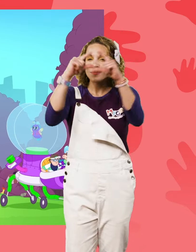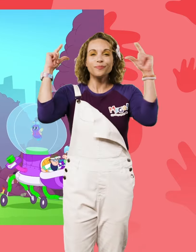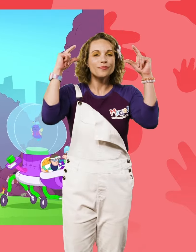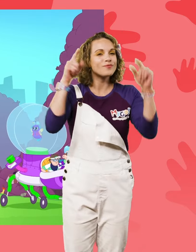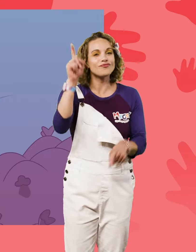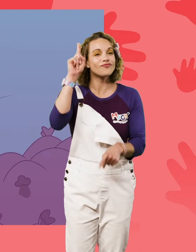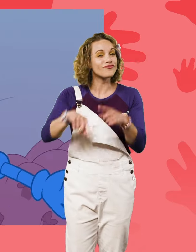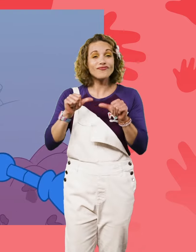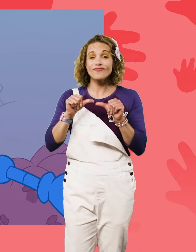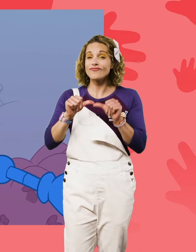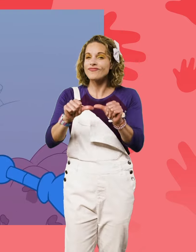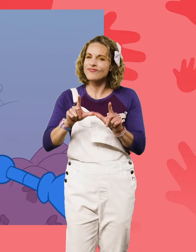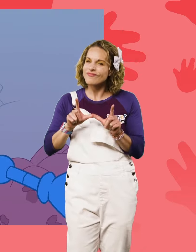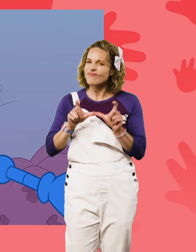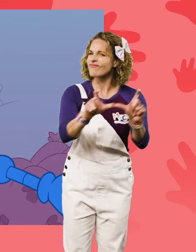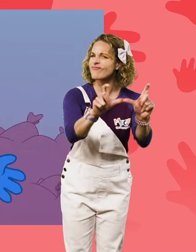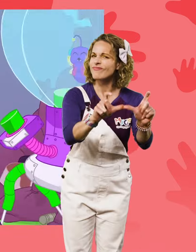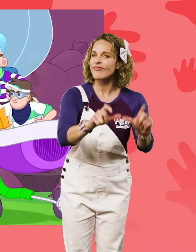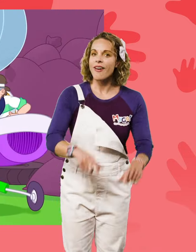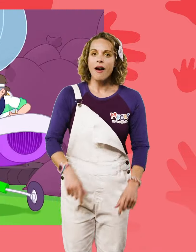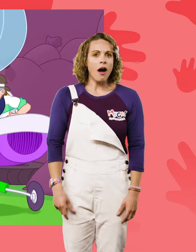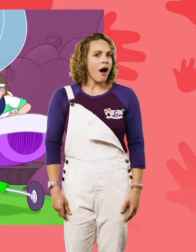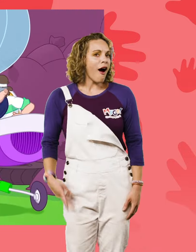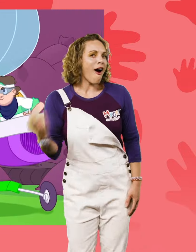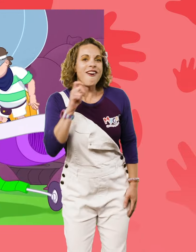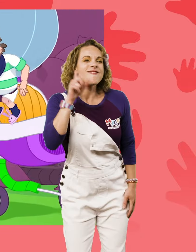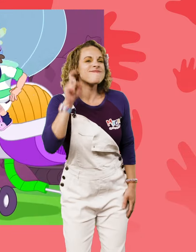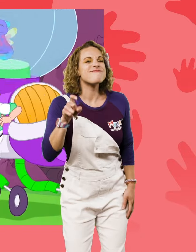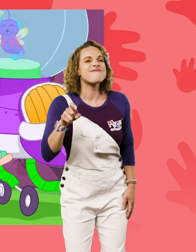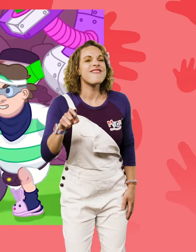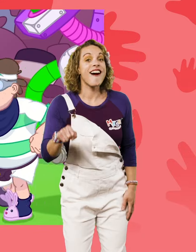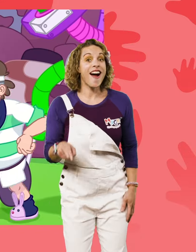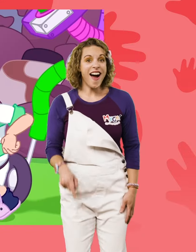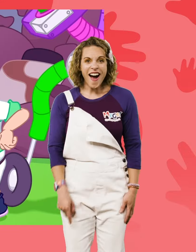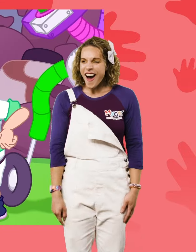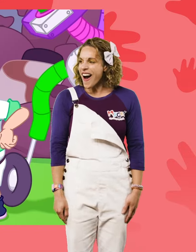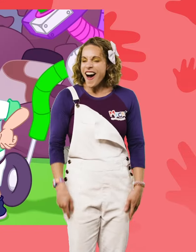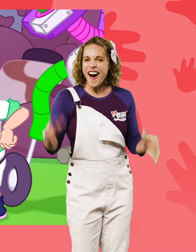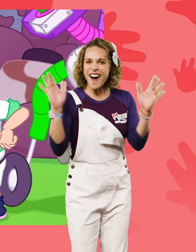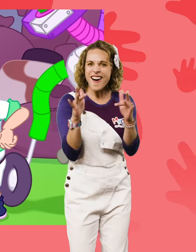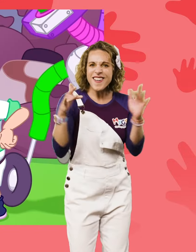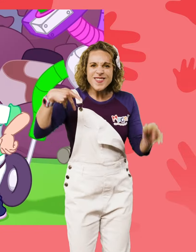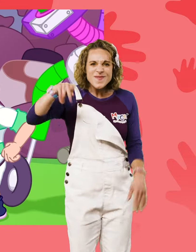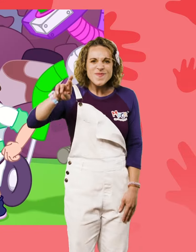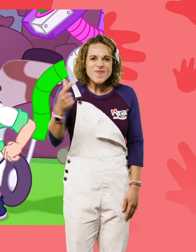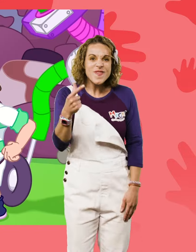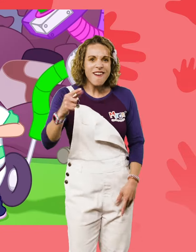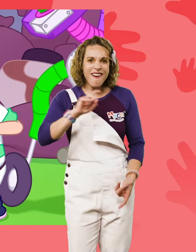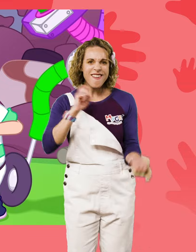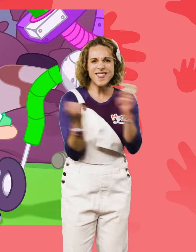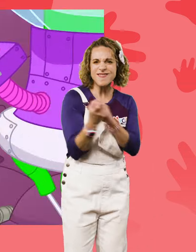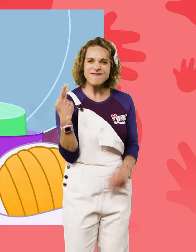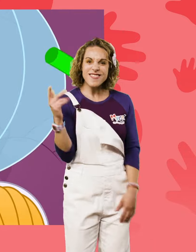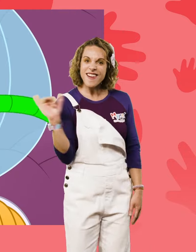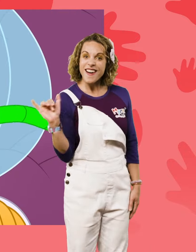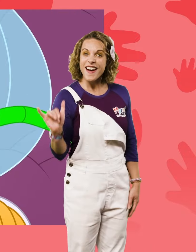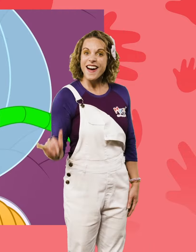You can't run anymore, bandits. We don't have to. Glitterpug, transform us